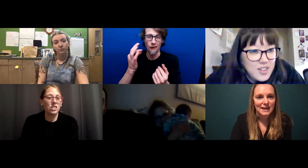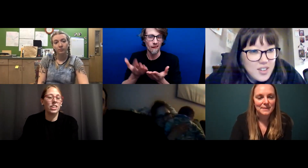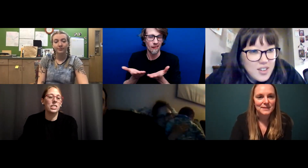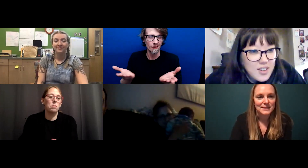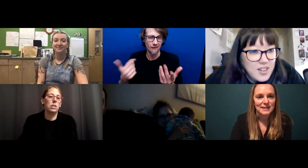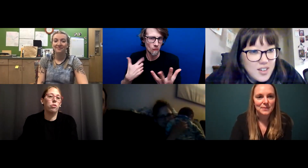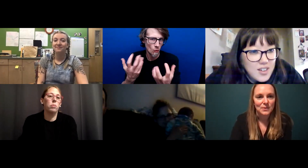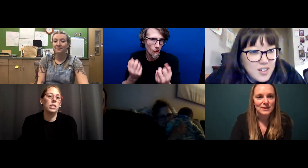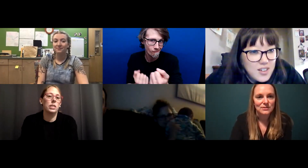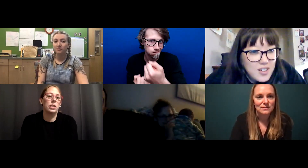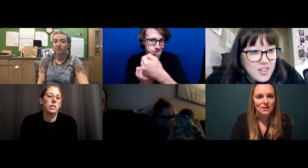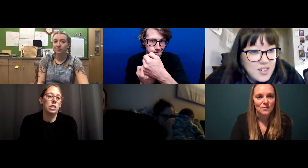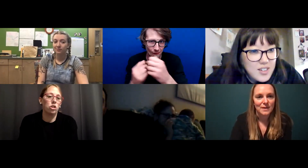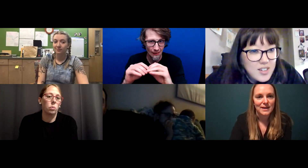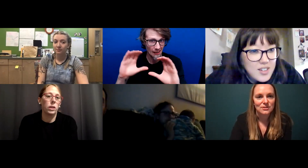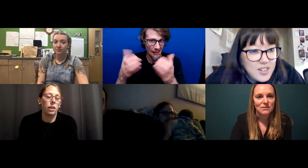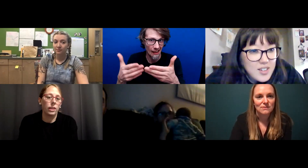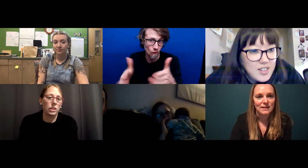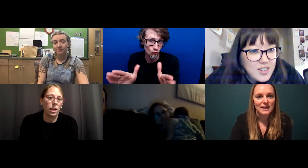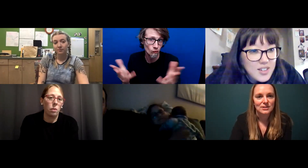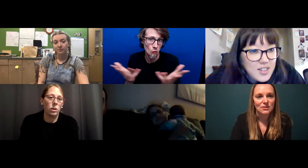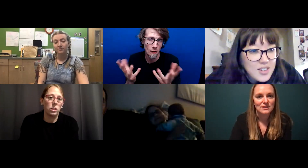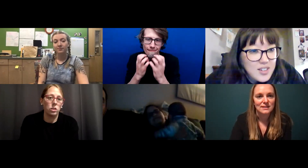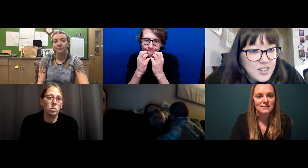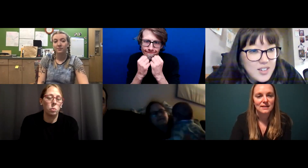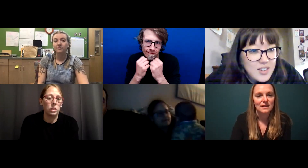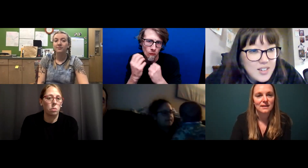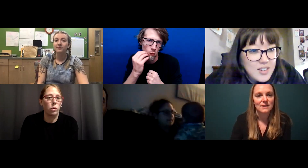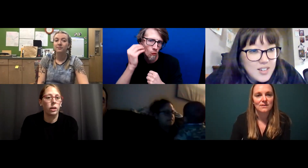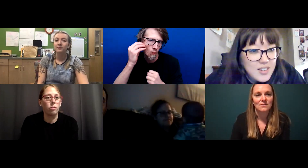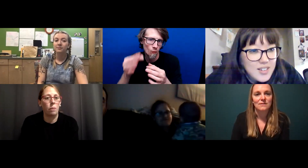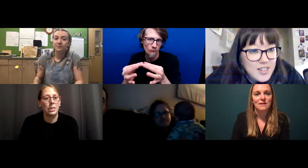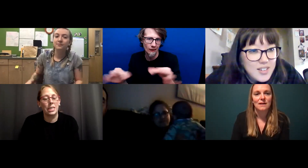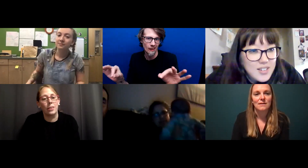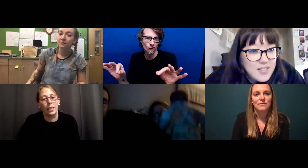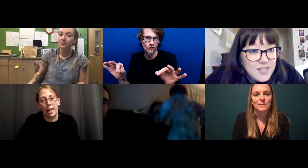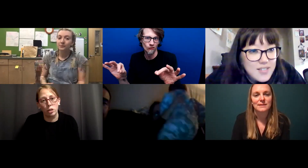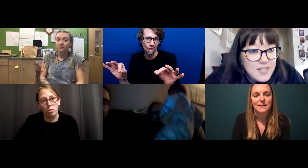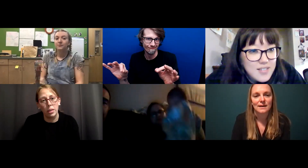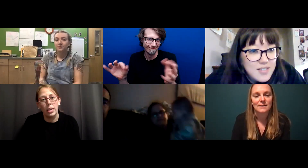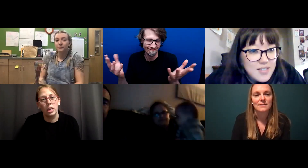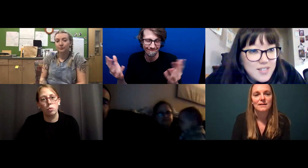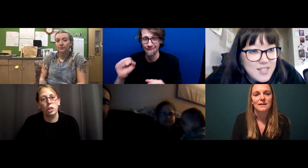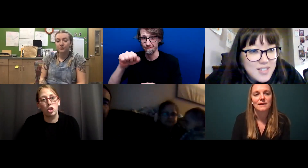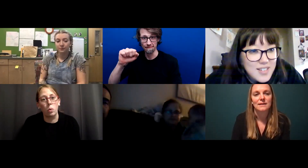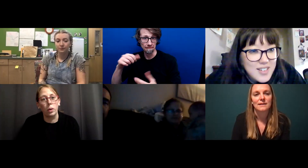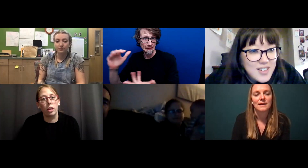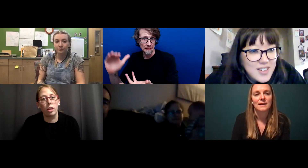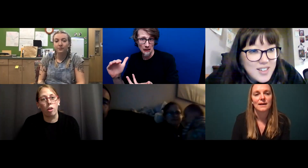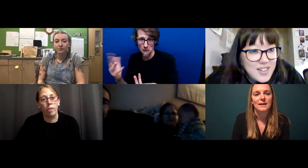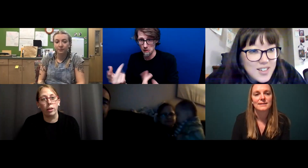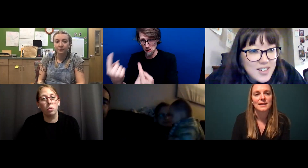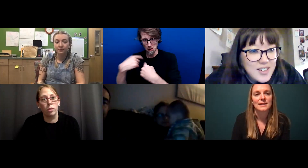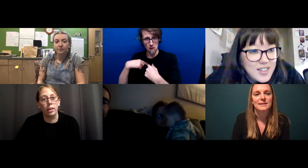That's great. And Sam saying for me as the teacher, one of the things that I want to do with supporting families in the classroom is really showing